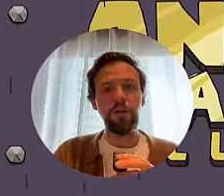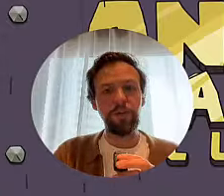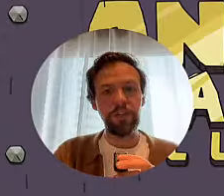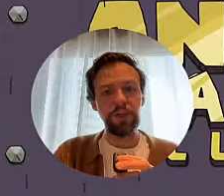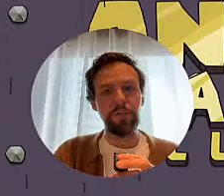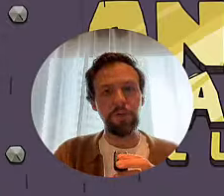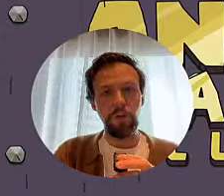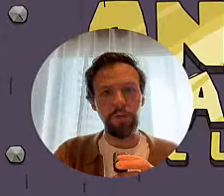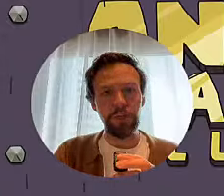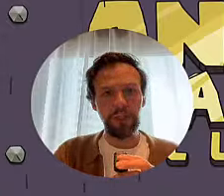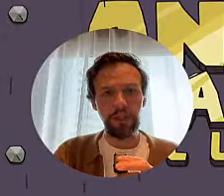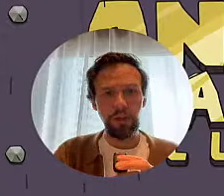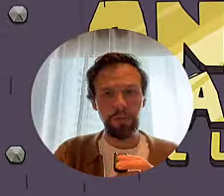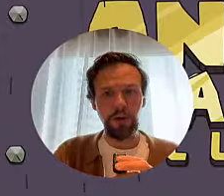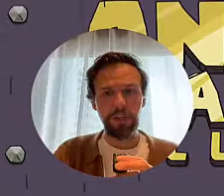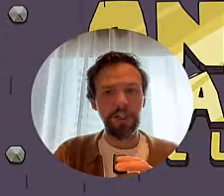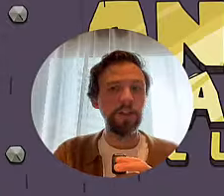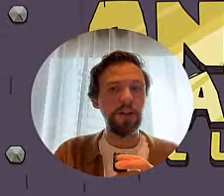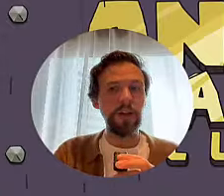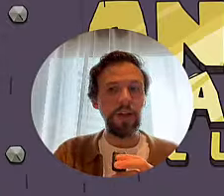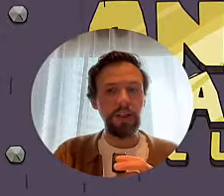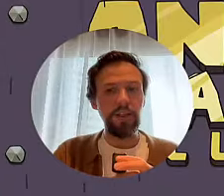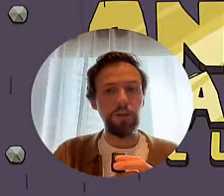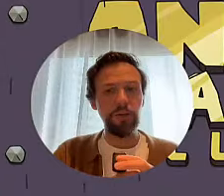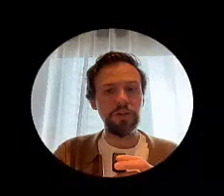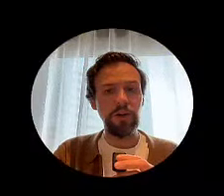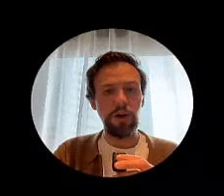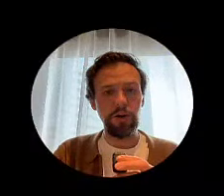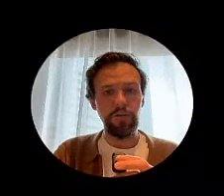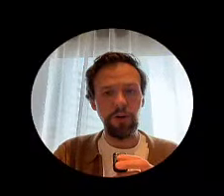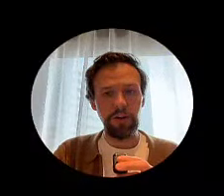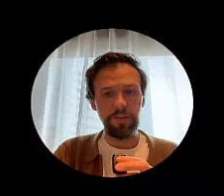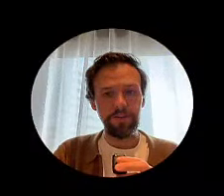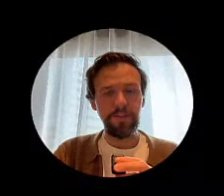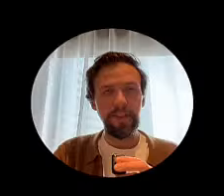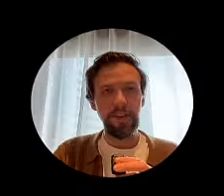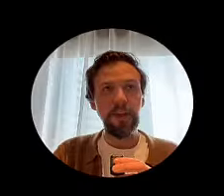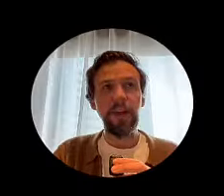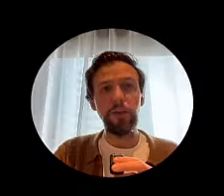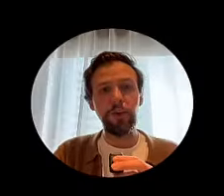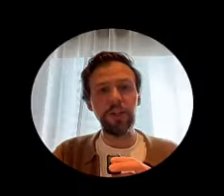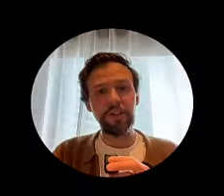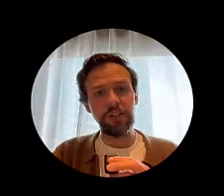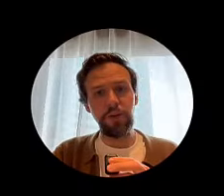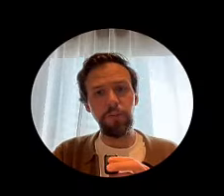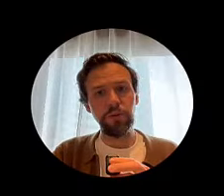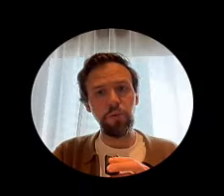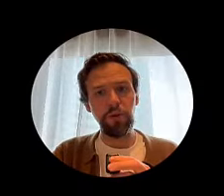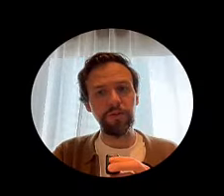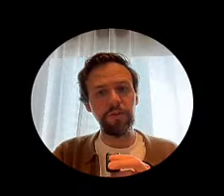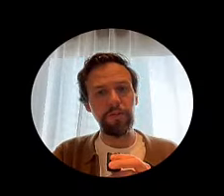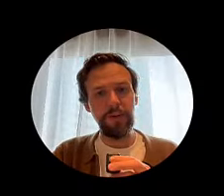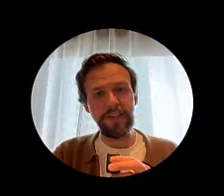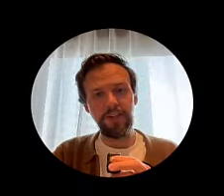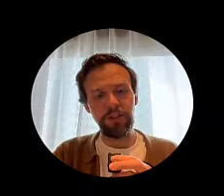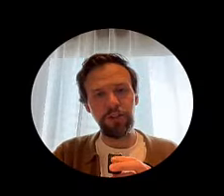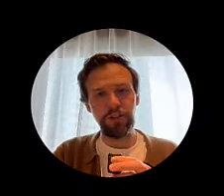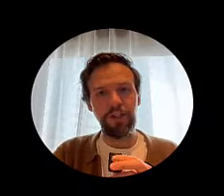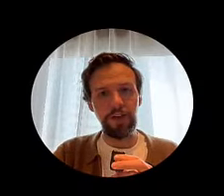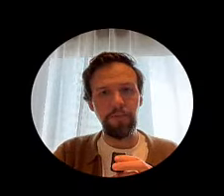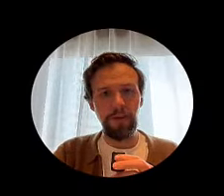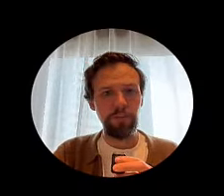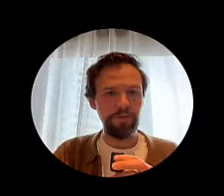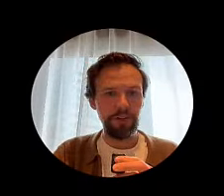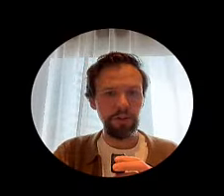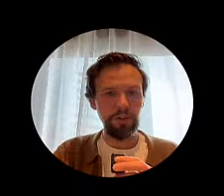indie to finish up one particular project, and that was Art of Fauna. And doing this jump was one of the best